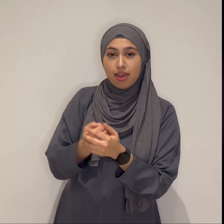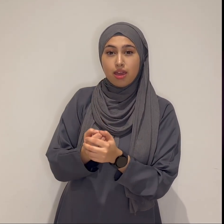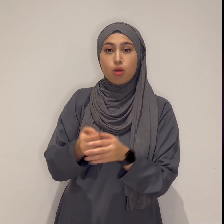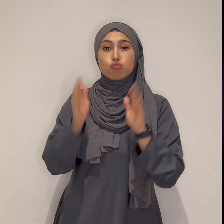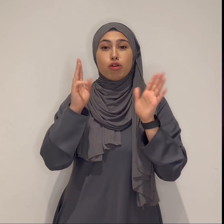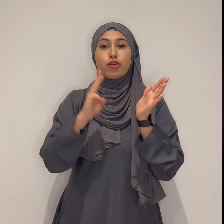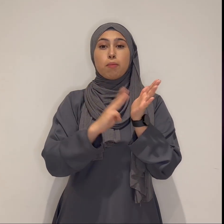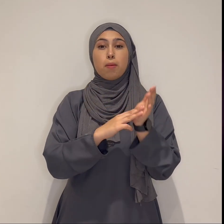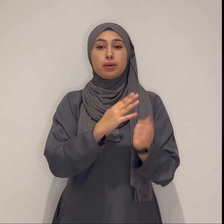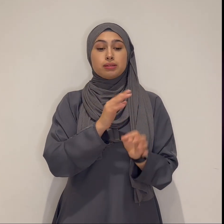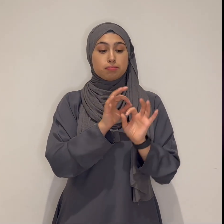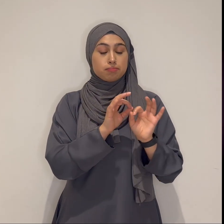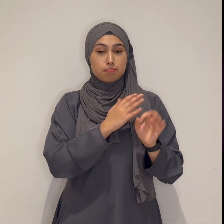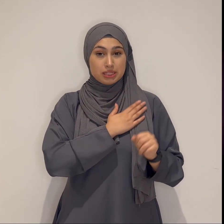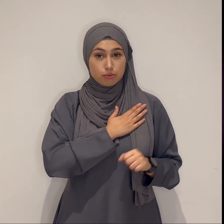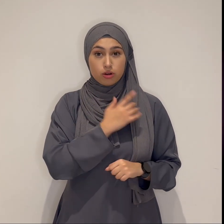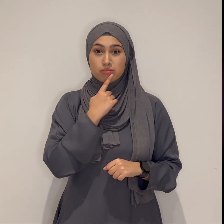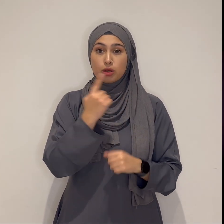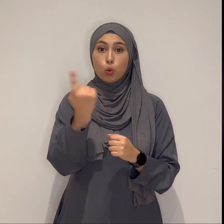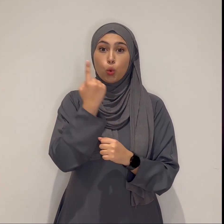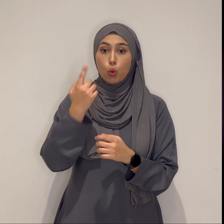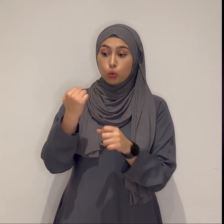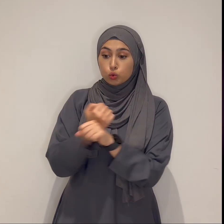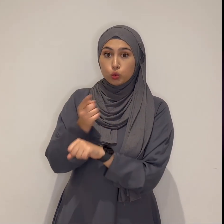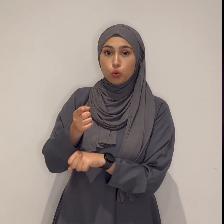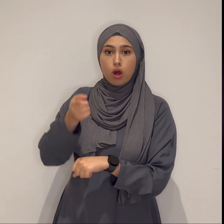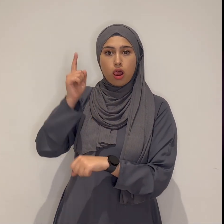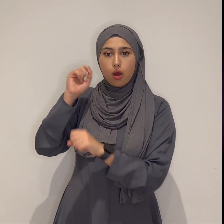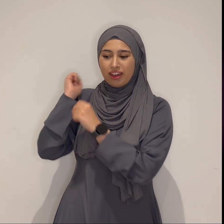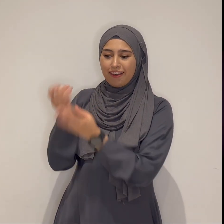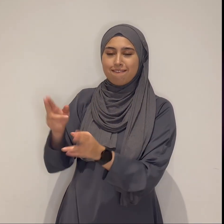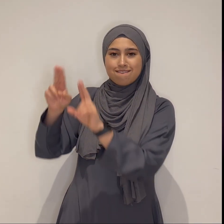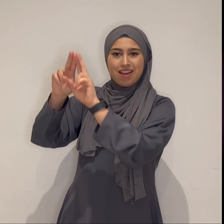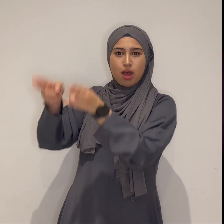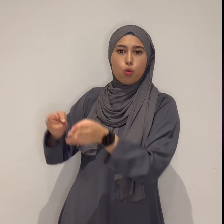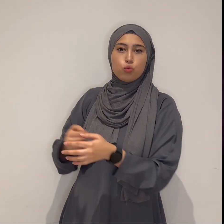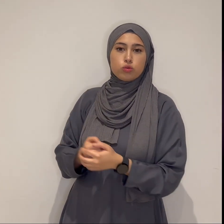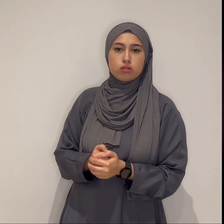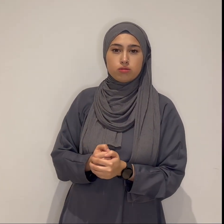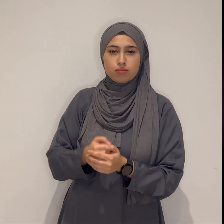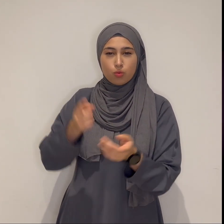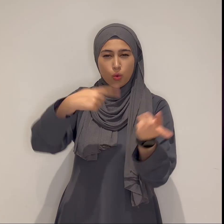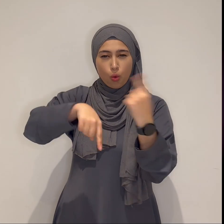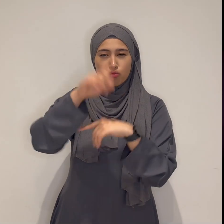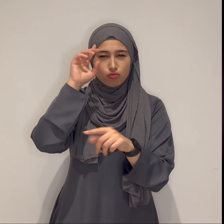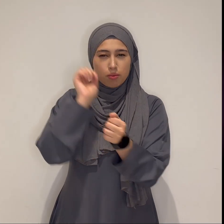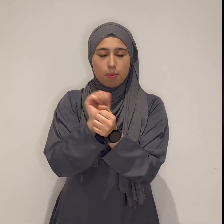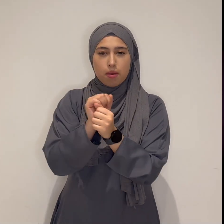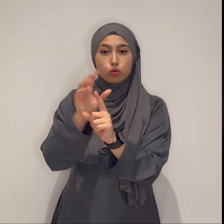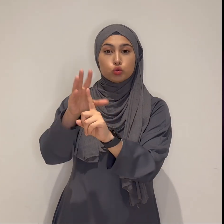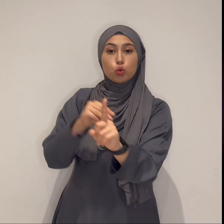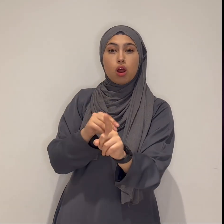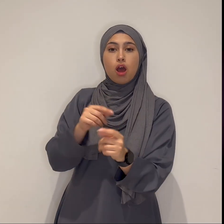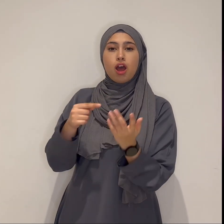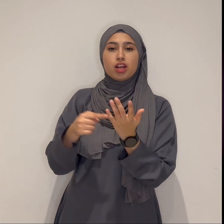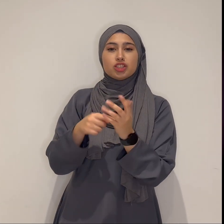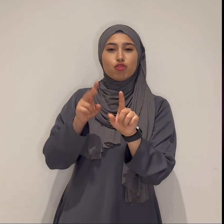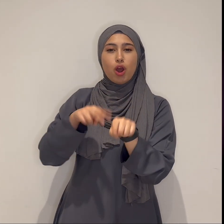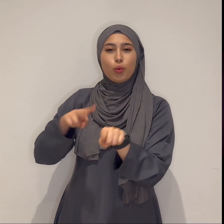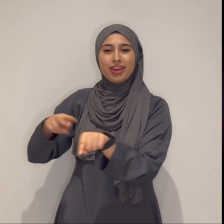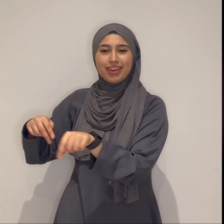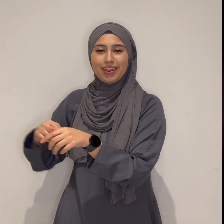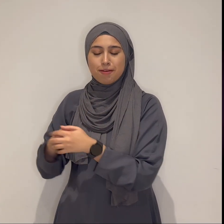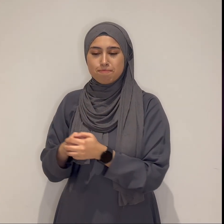sallallahu alayhi wa sallam promised that for the person that does this, Allah subhanahu wa ta'ala will give him a palace. And we all know about the sunnah of Taraweeh, my brothers in